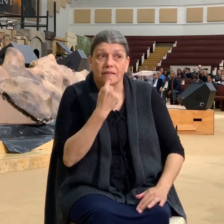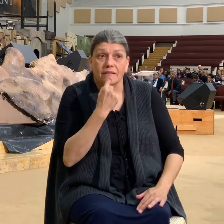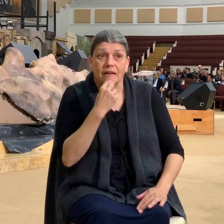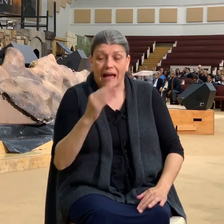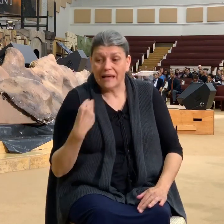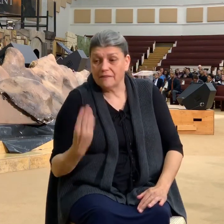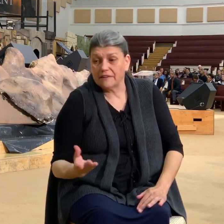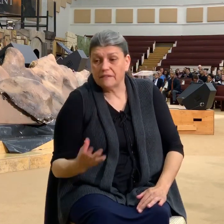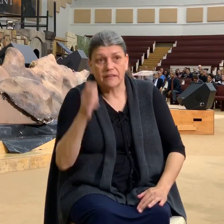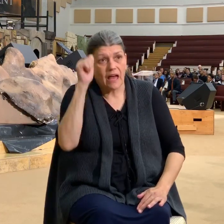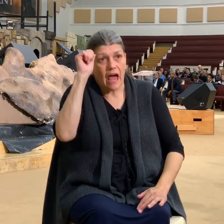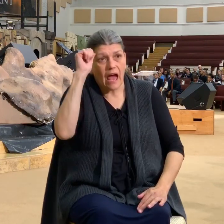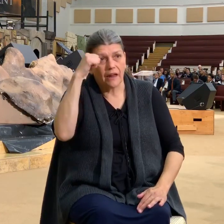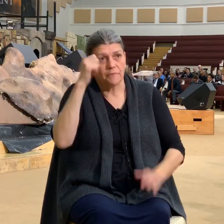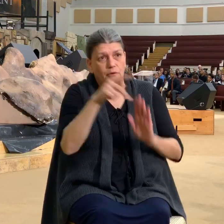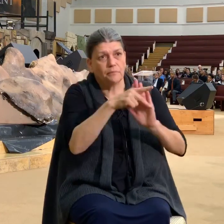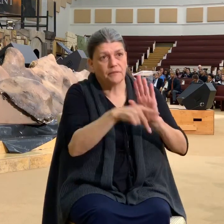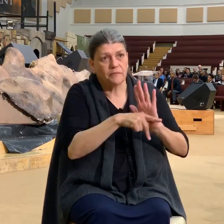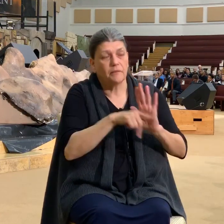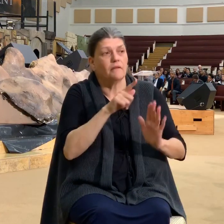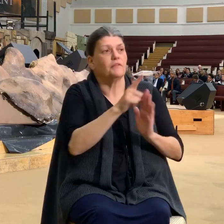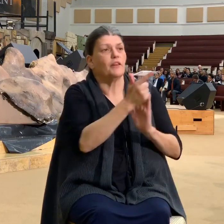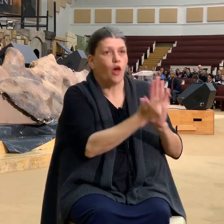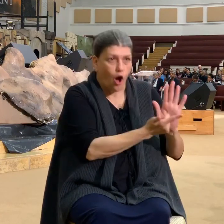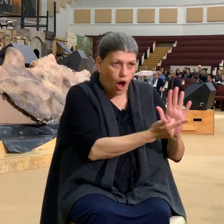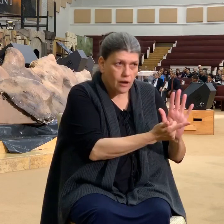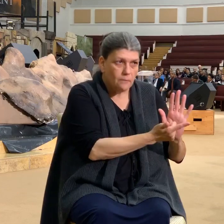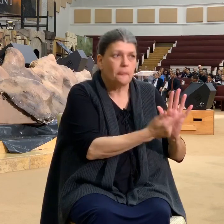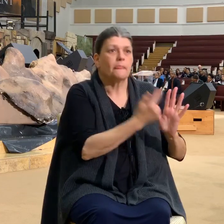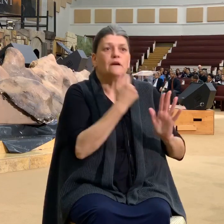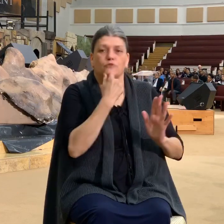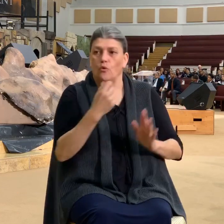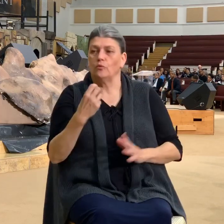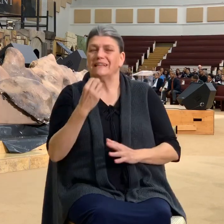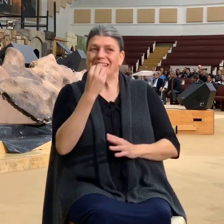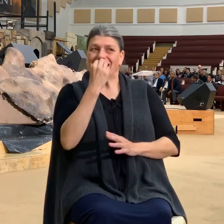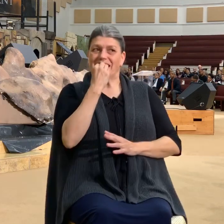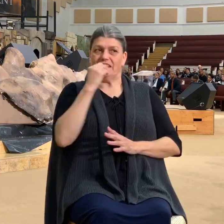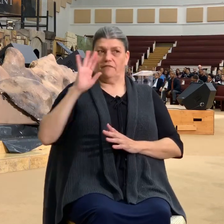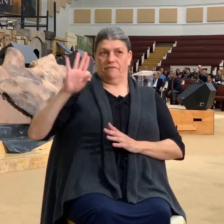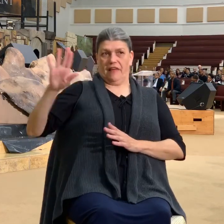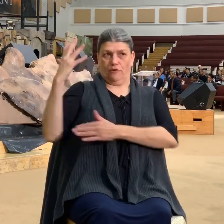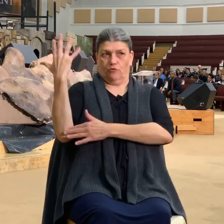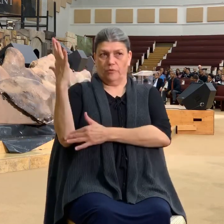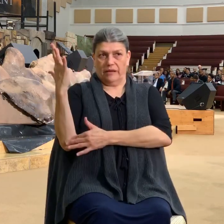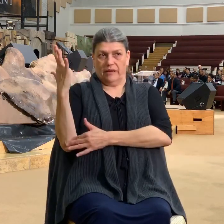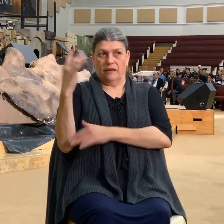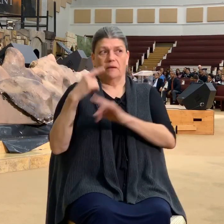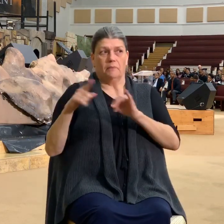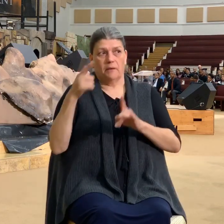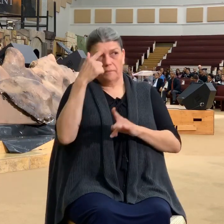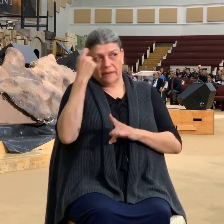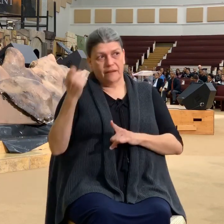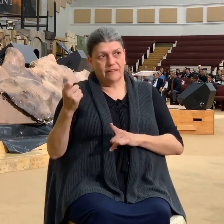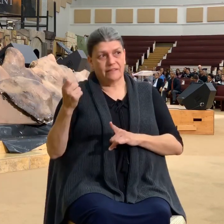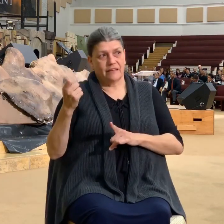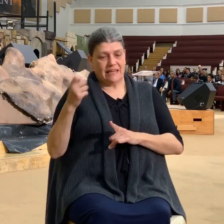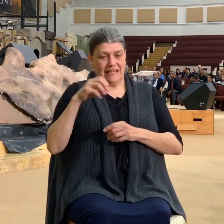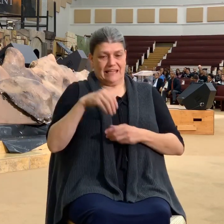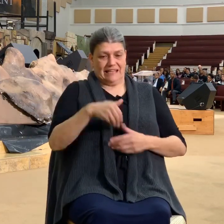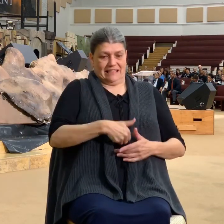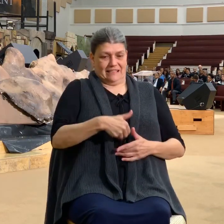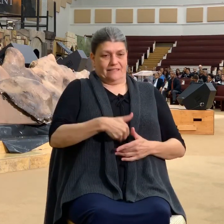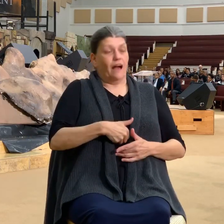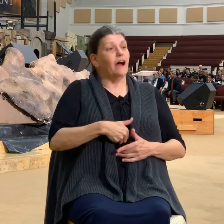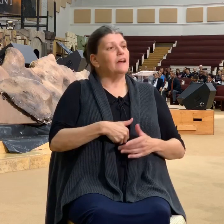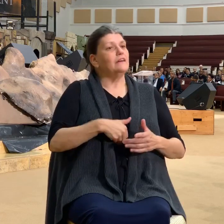a principle and a law. Don't eat of the tree. But because of the feeling in her that Lucifer had